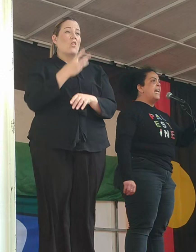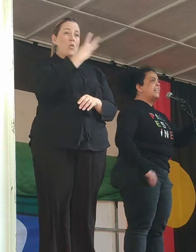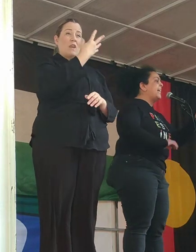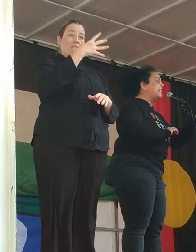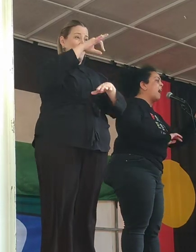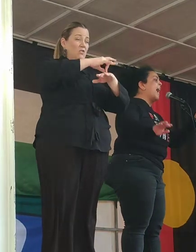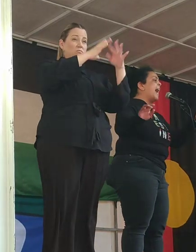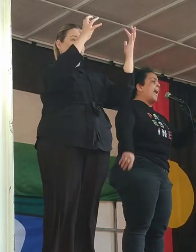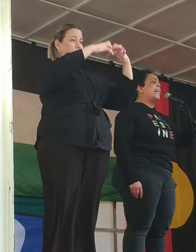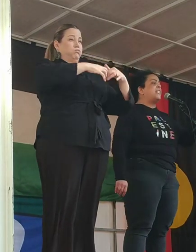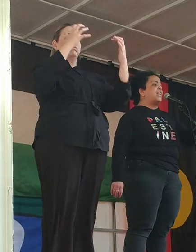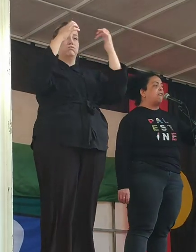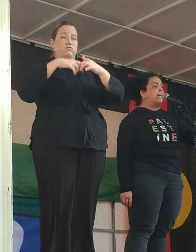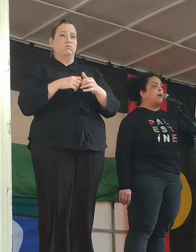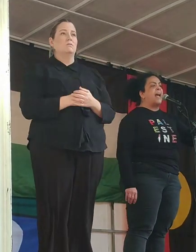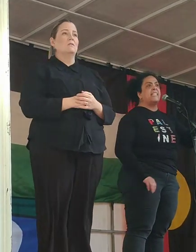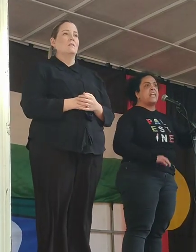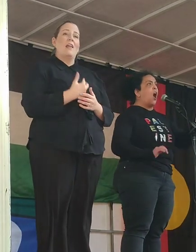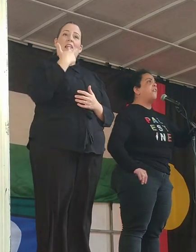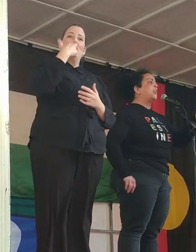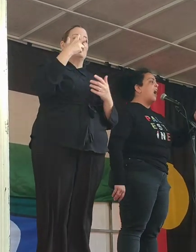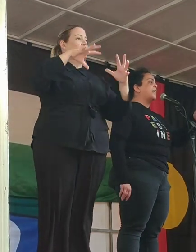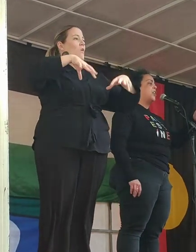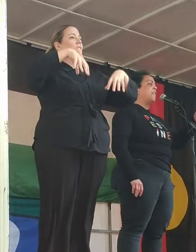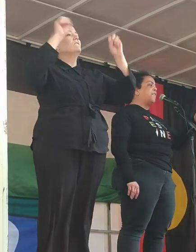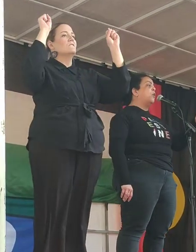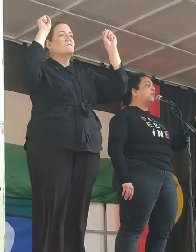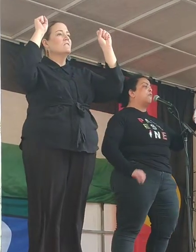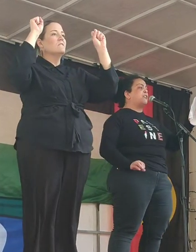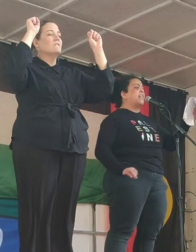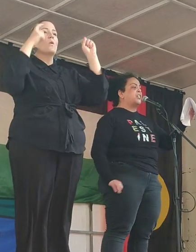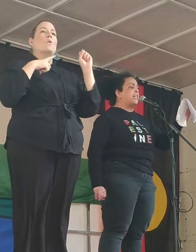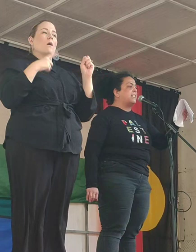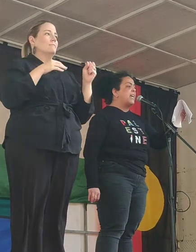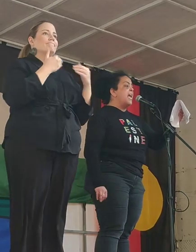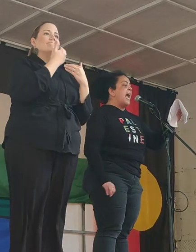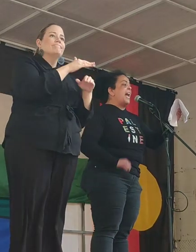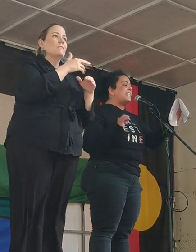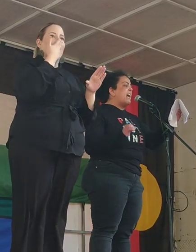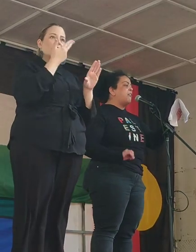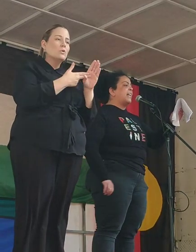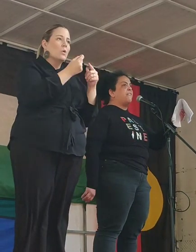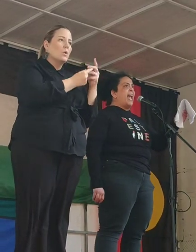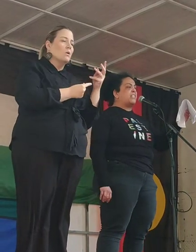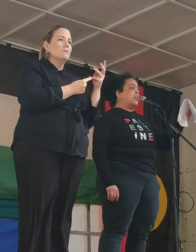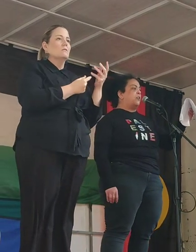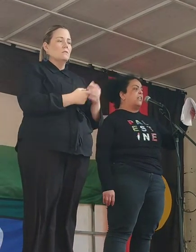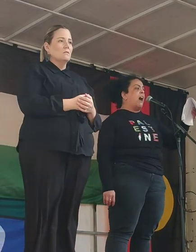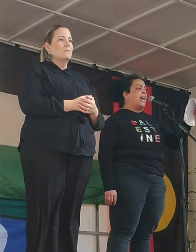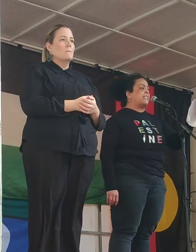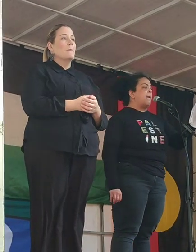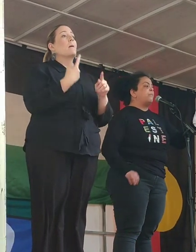knocked out. The entire energy grid remains offline due to fuel restrictions and severing